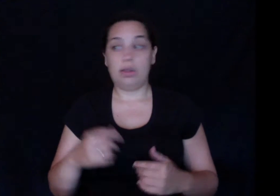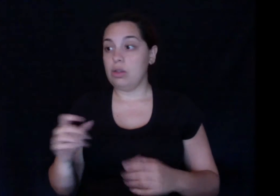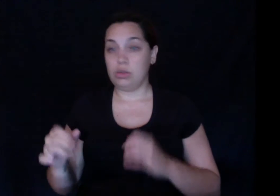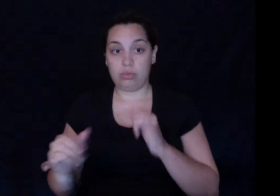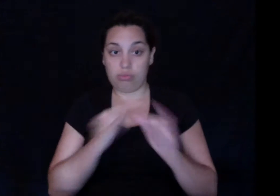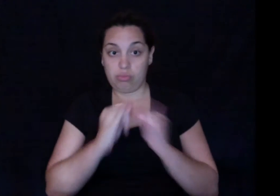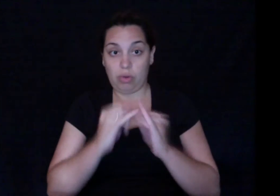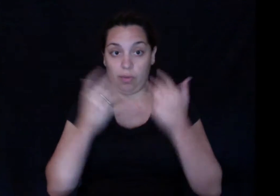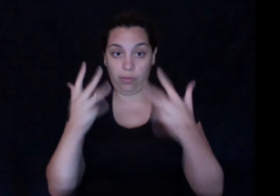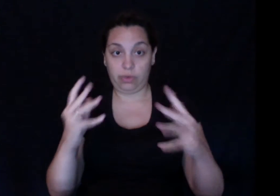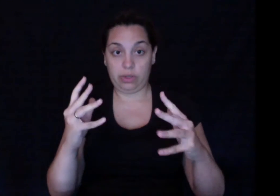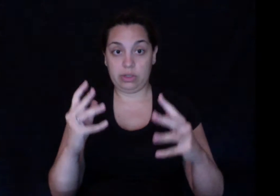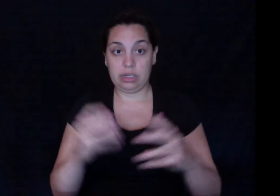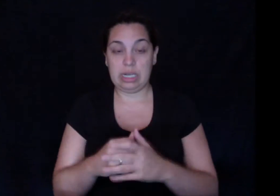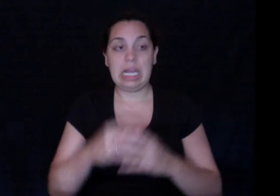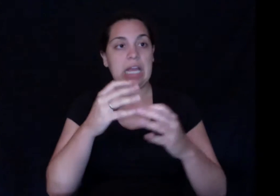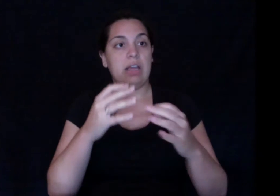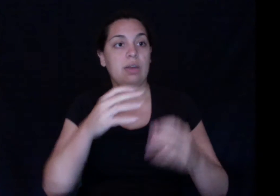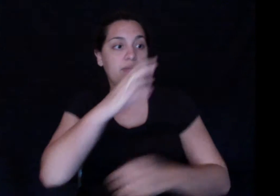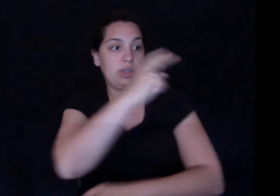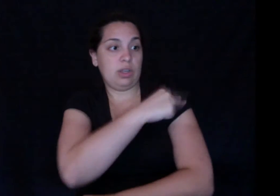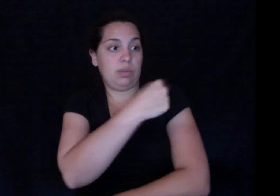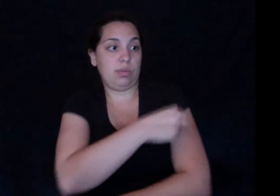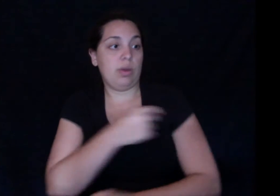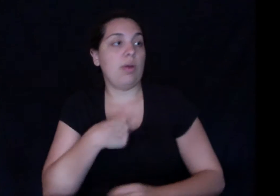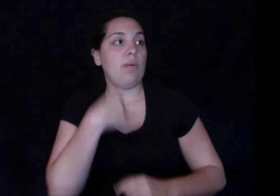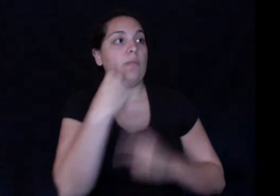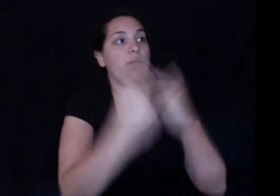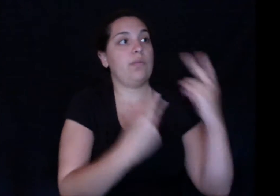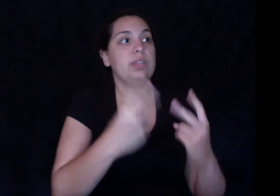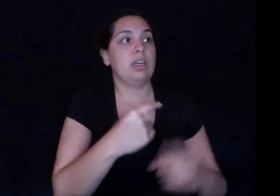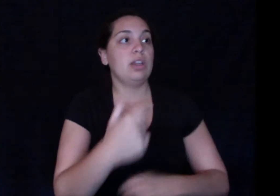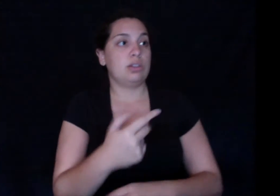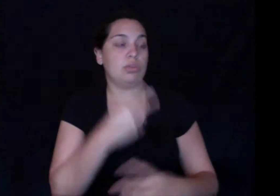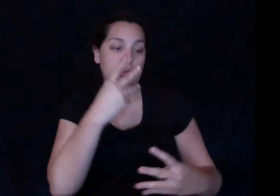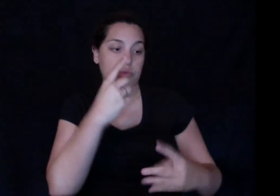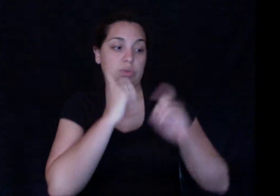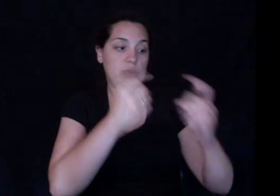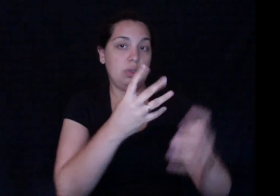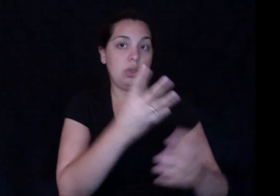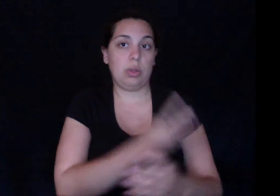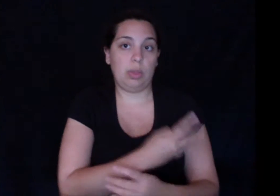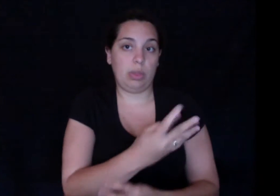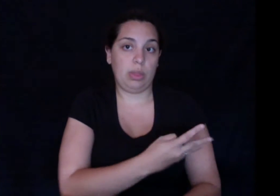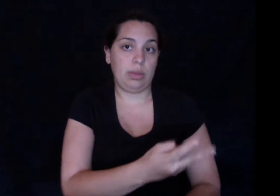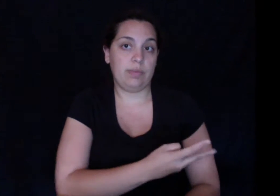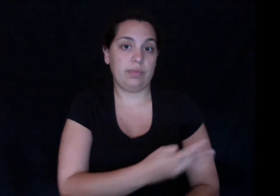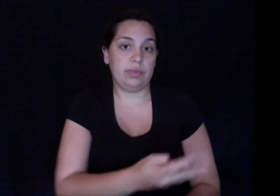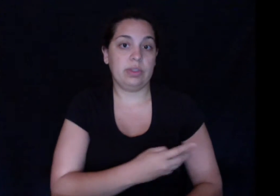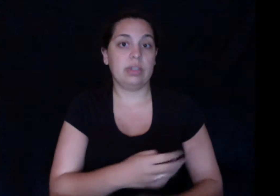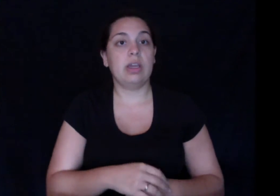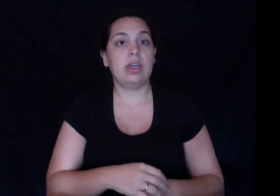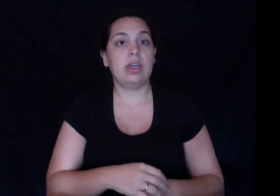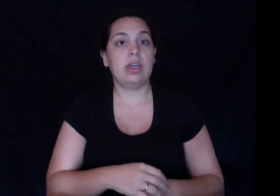before anyone else. We just launched a GSM beta, and we actually gave Redditors an exclusive beta invite that no one